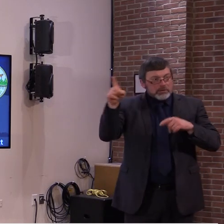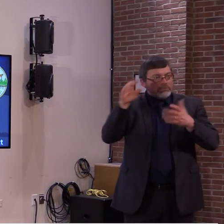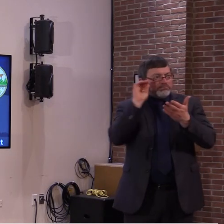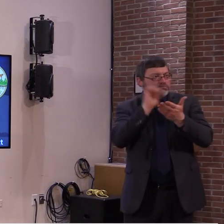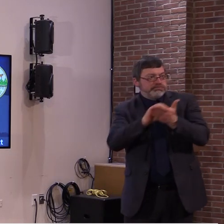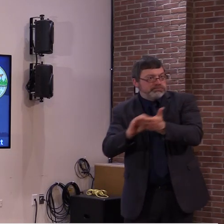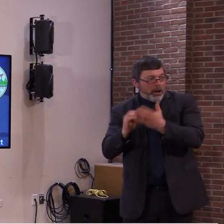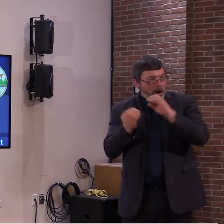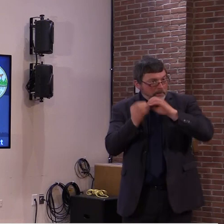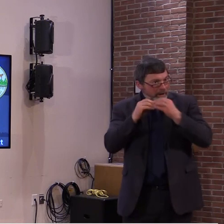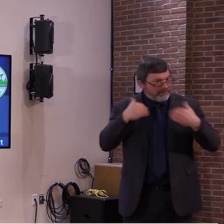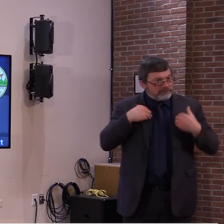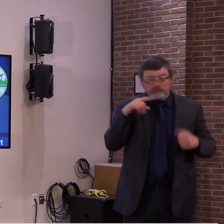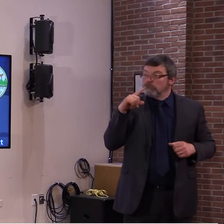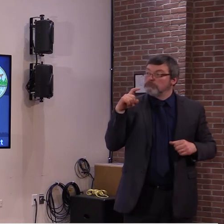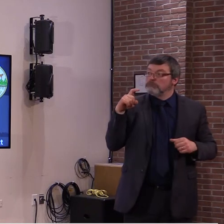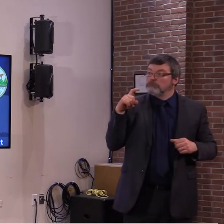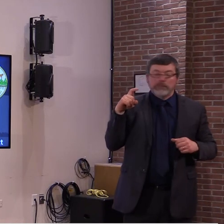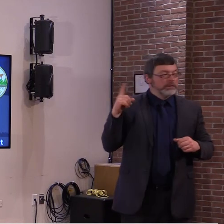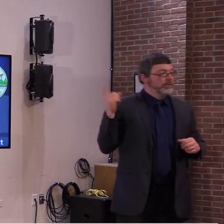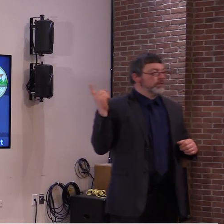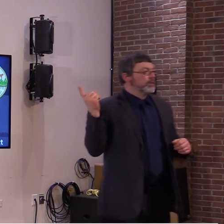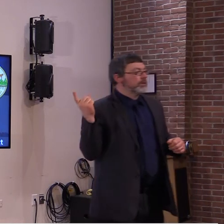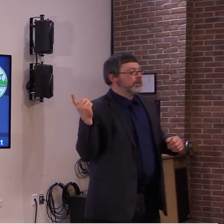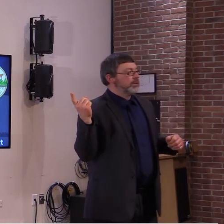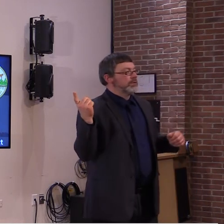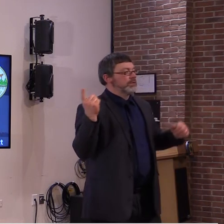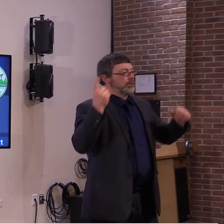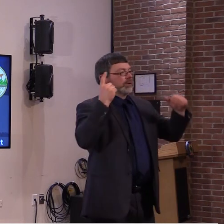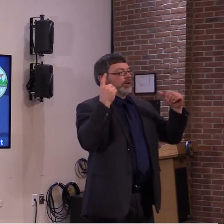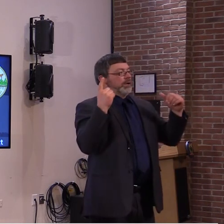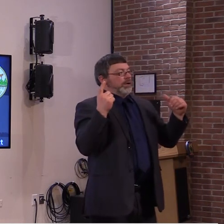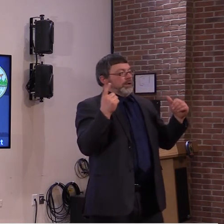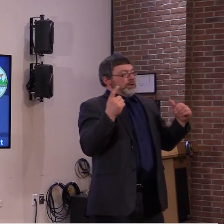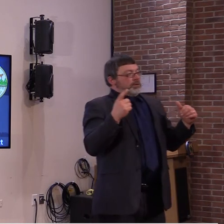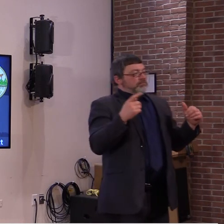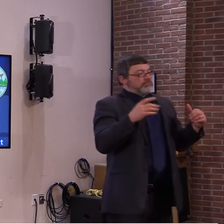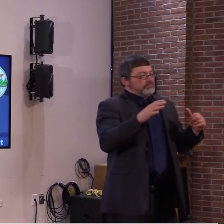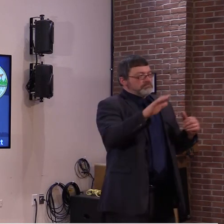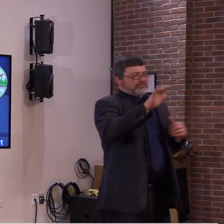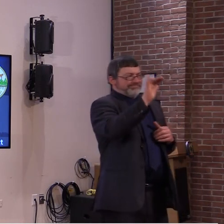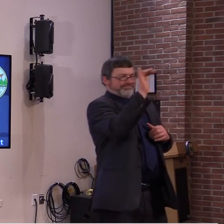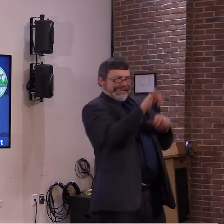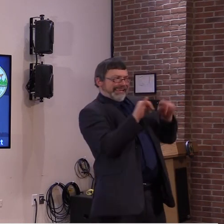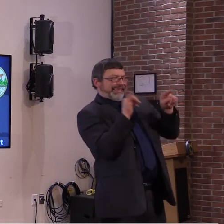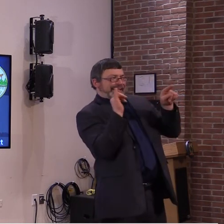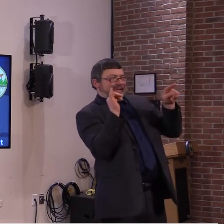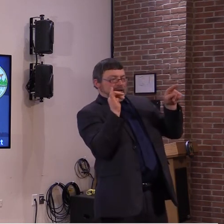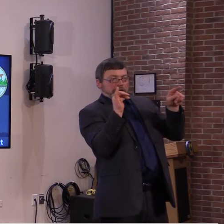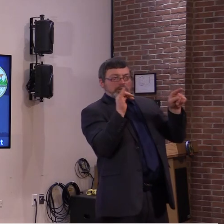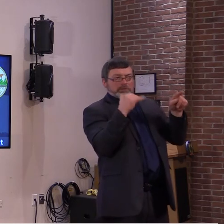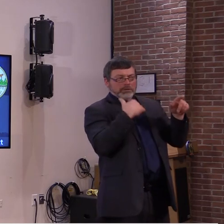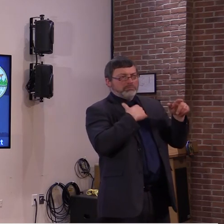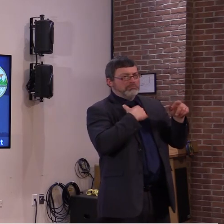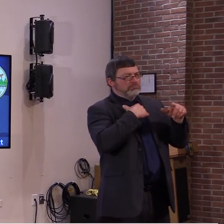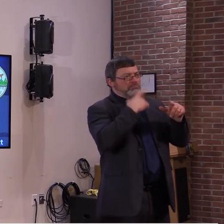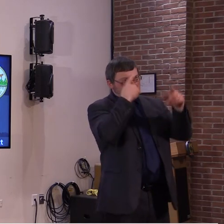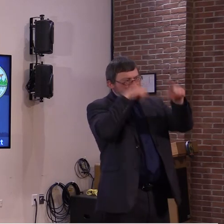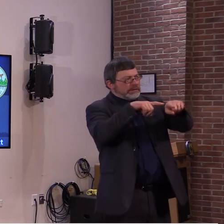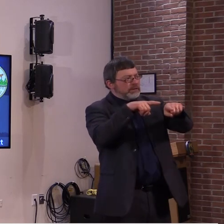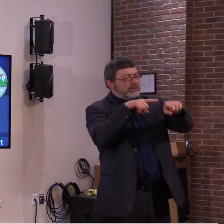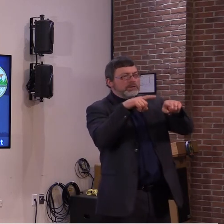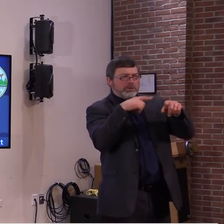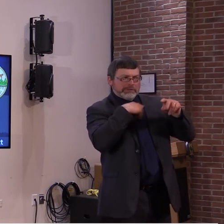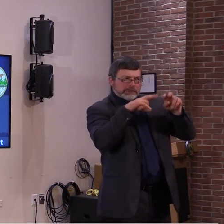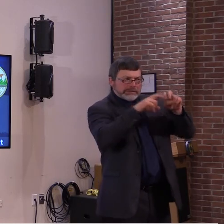yet to know if somebody's a true person who says no, or a person who they just haven't been there at the right time